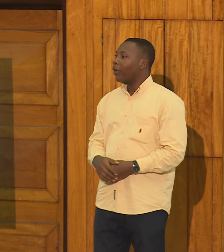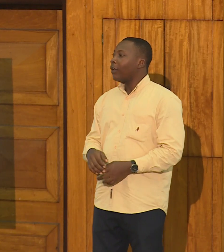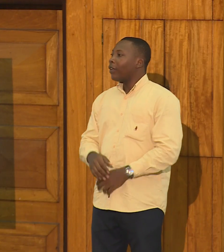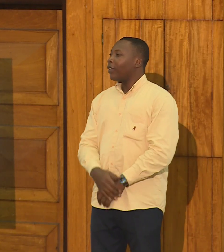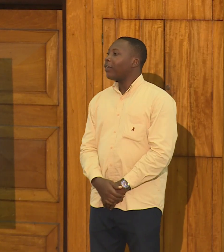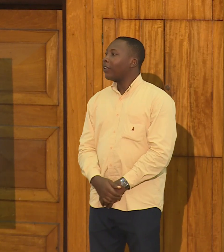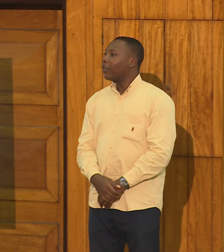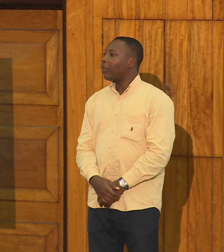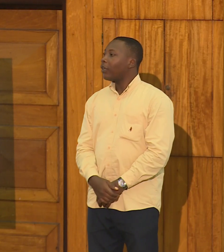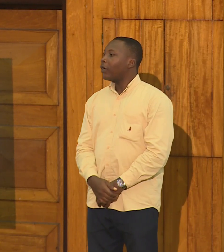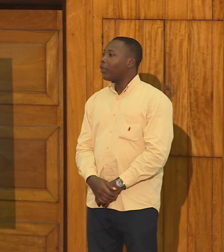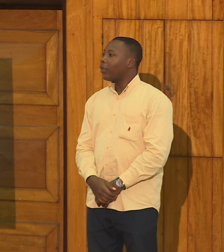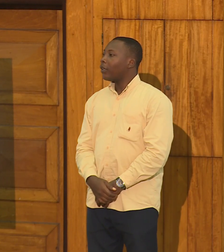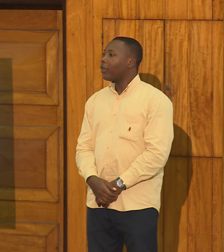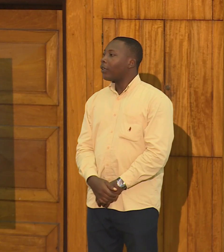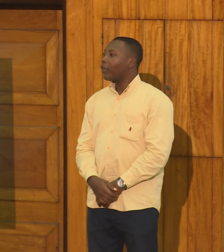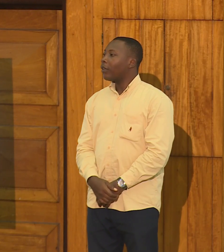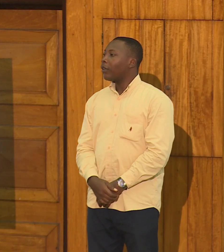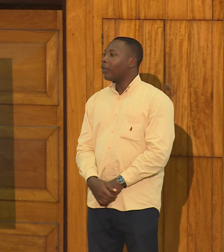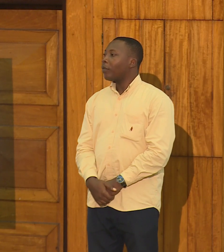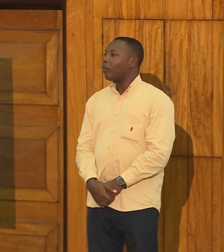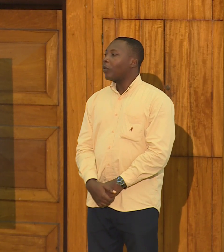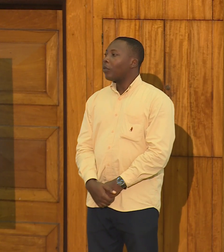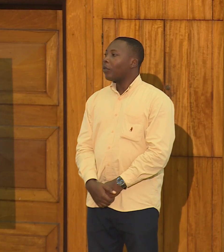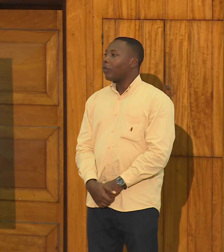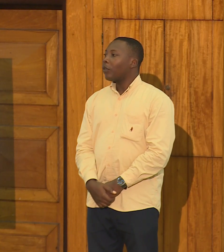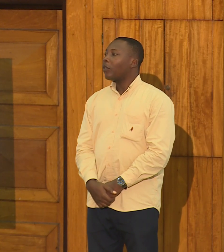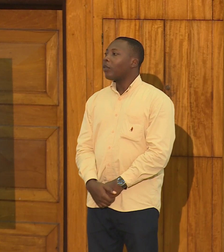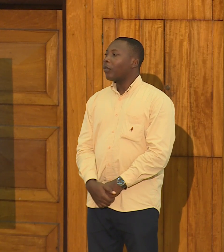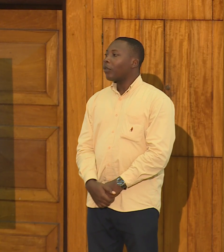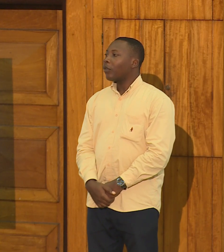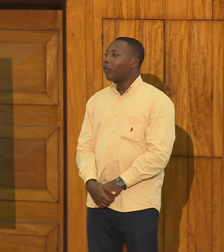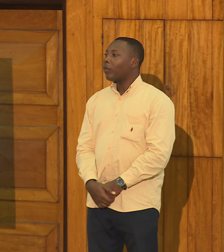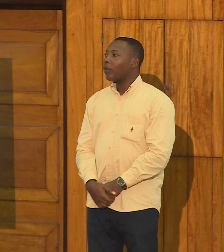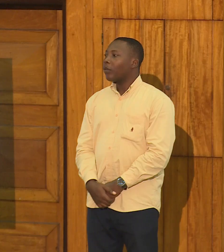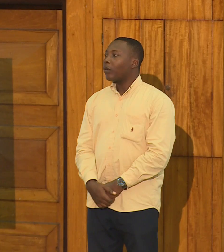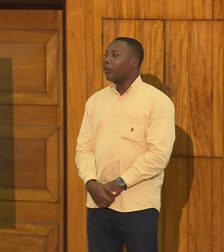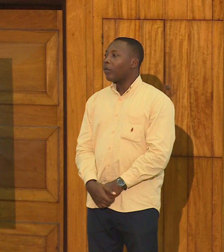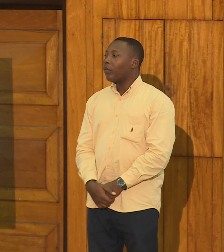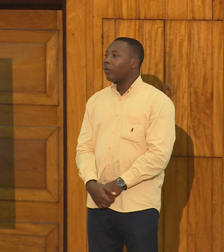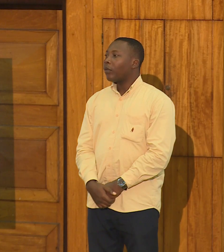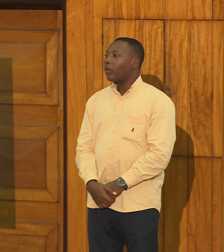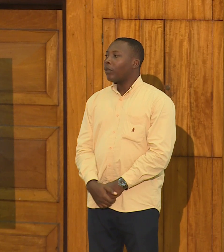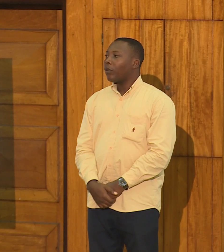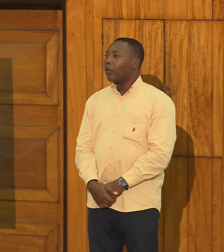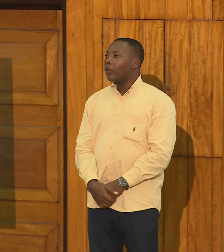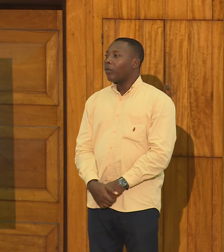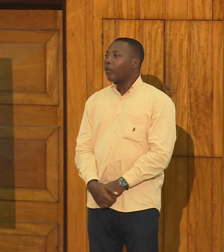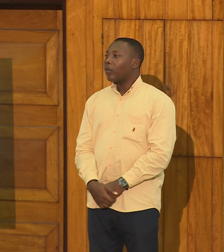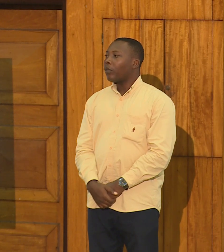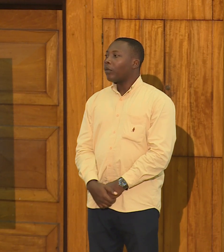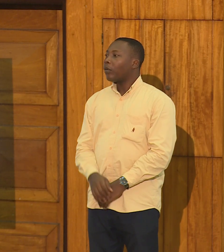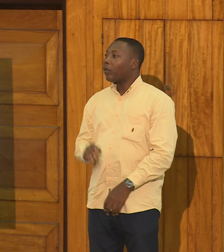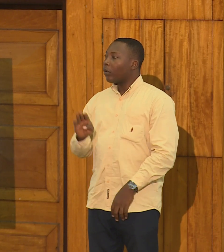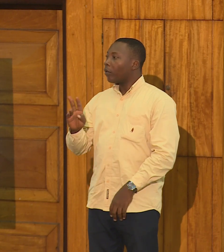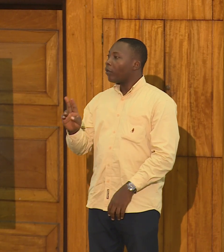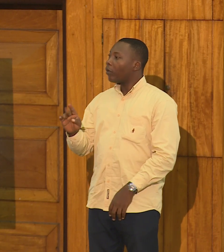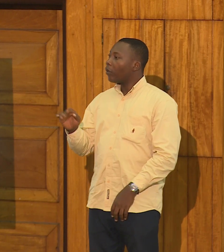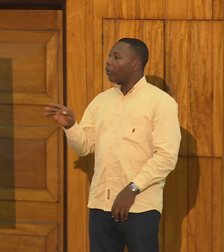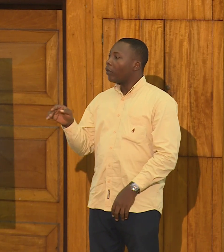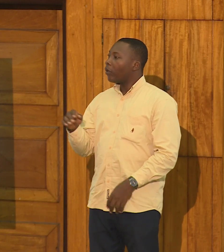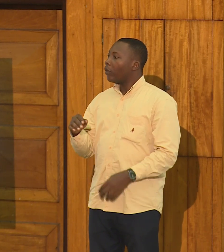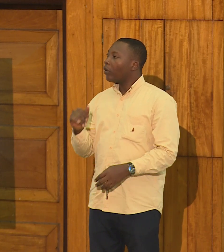Madame Dube, I'm told you are now very well online. We